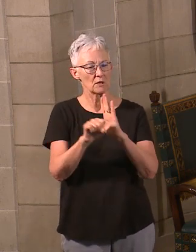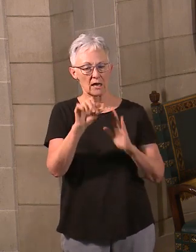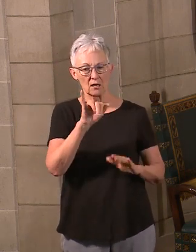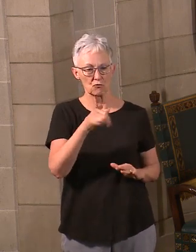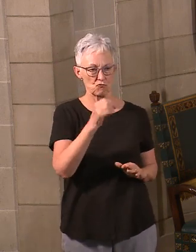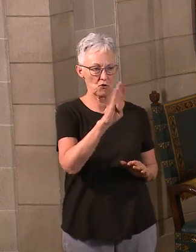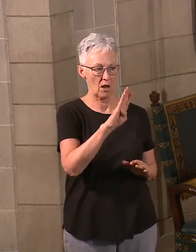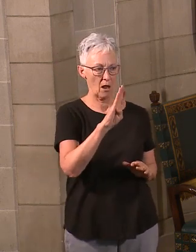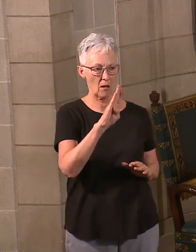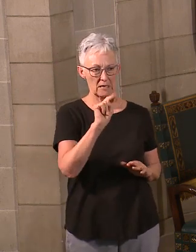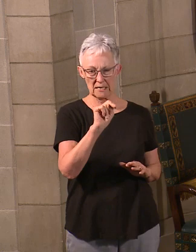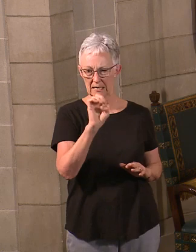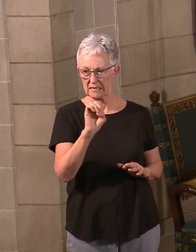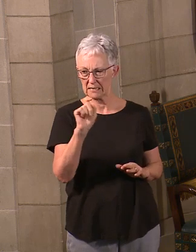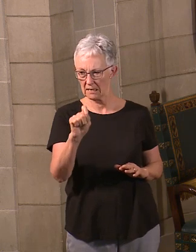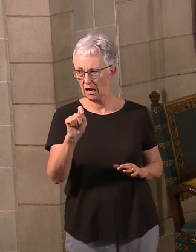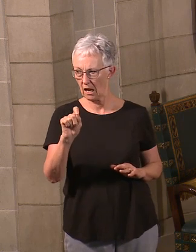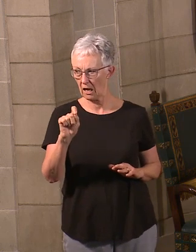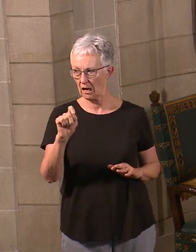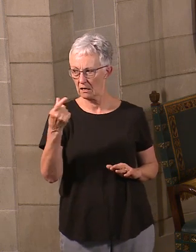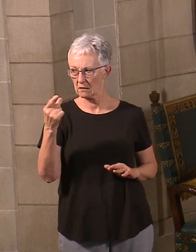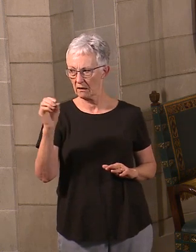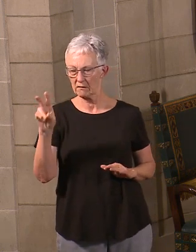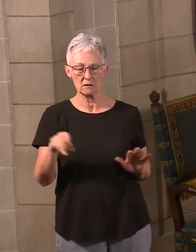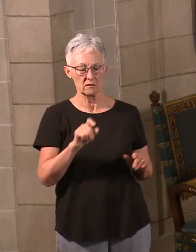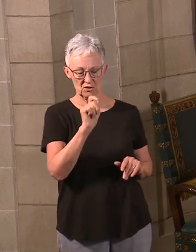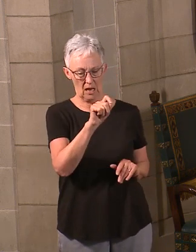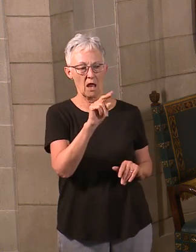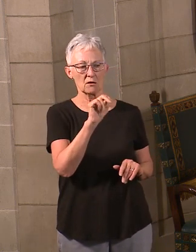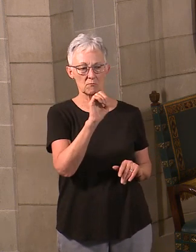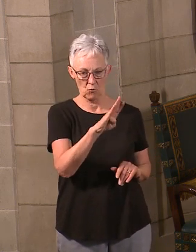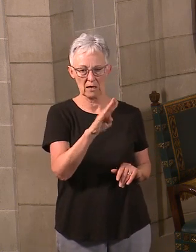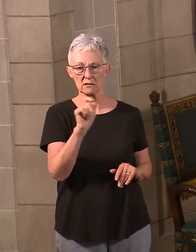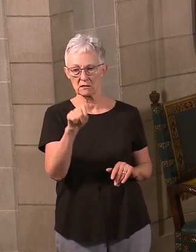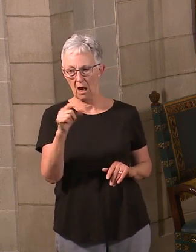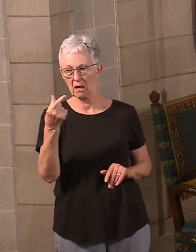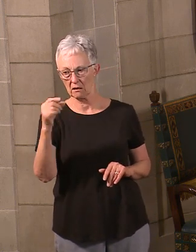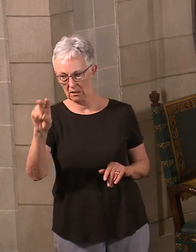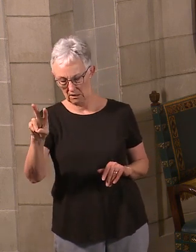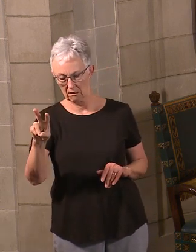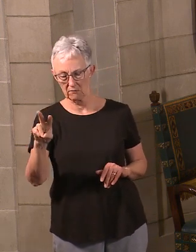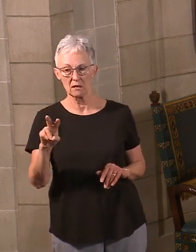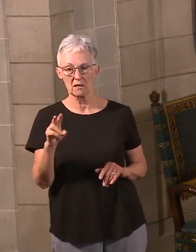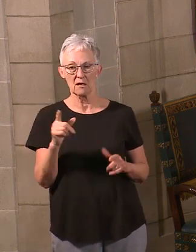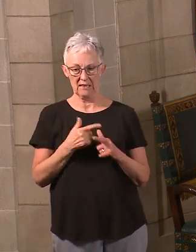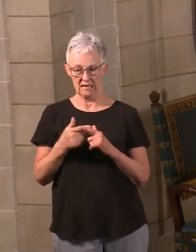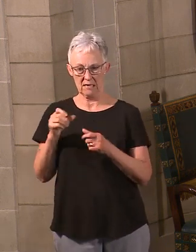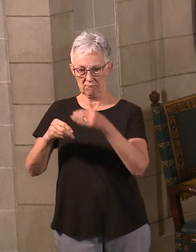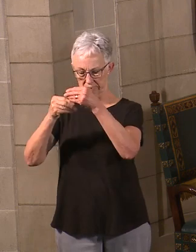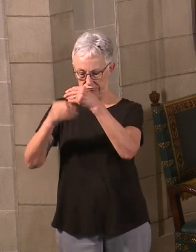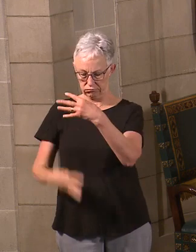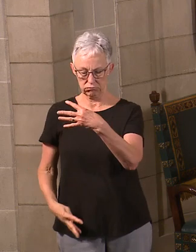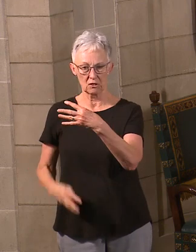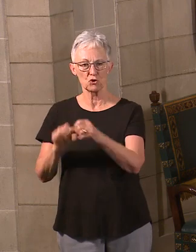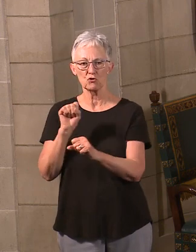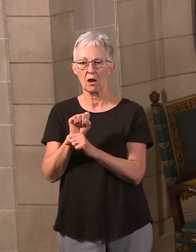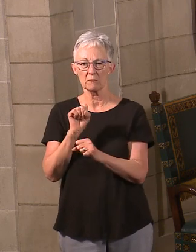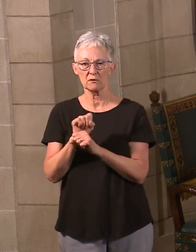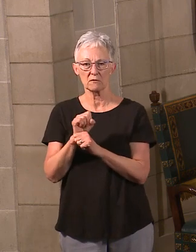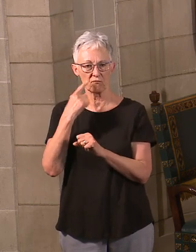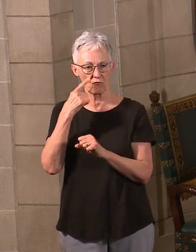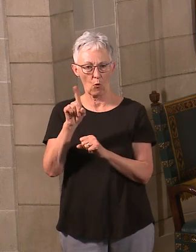statejobs.ne.gov. I think it's statejobs.ne.gov. No, it's not .nebraska.gov, statejobs.nebraska.gov. And you can find a list of those